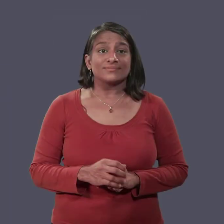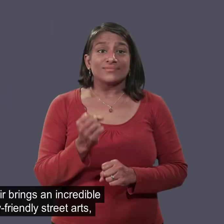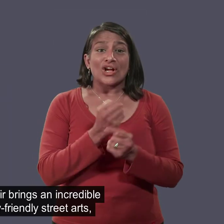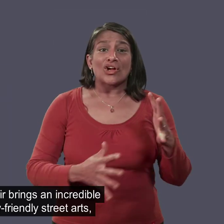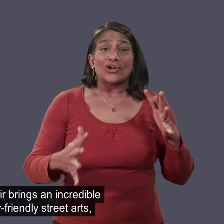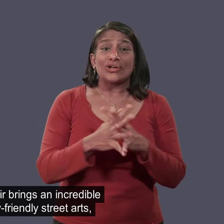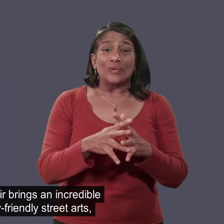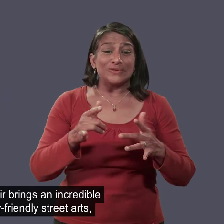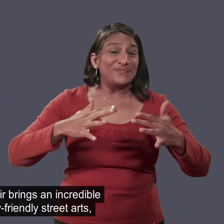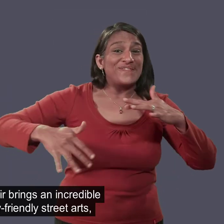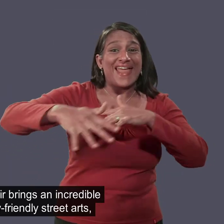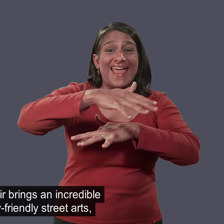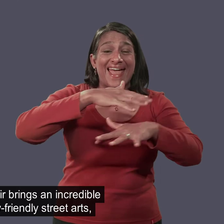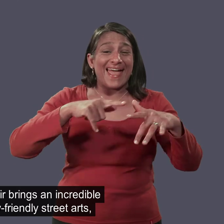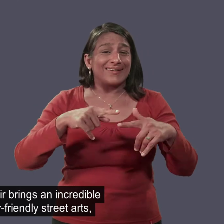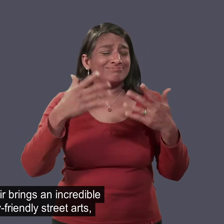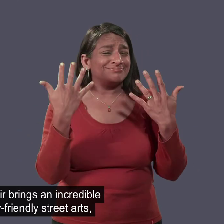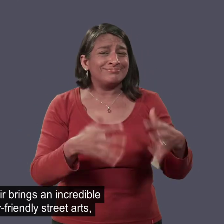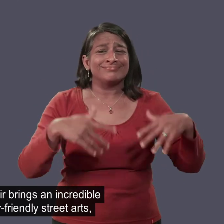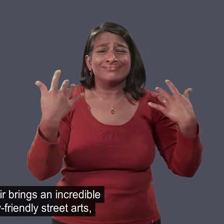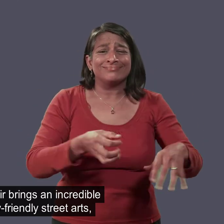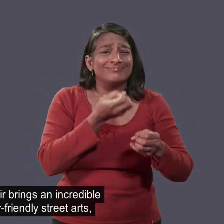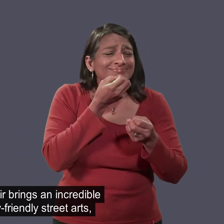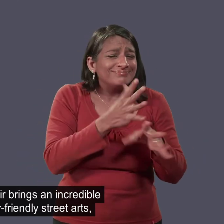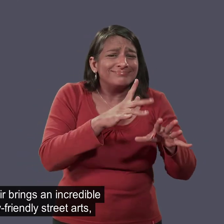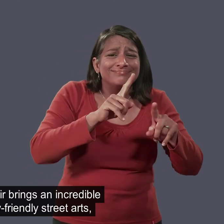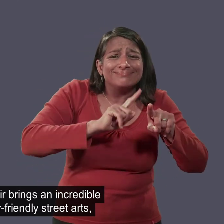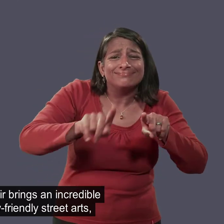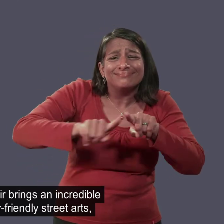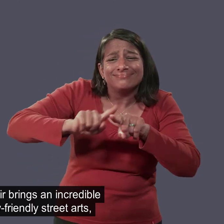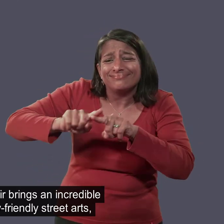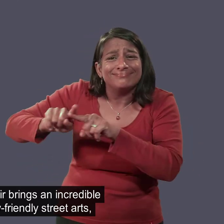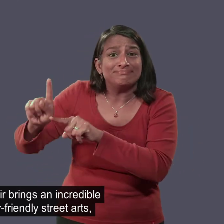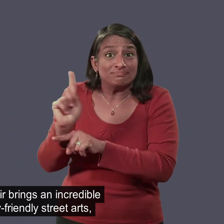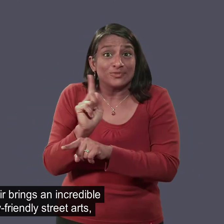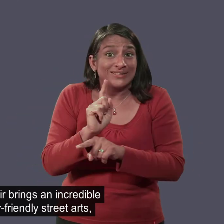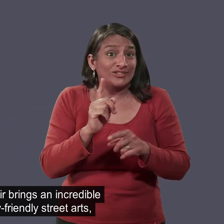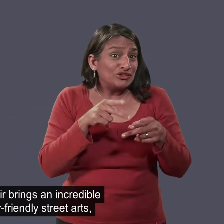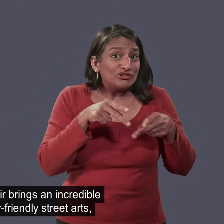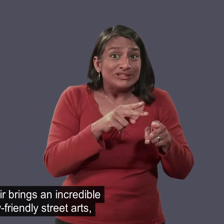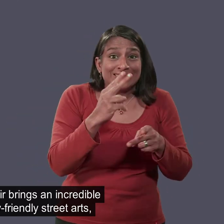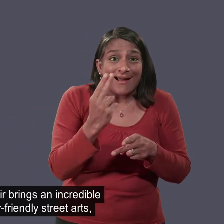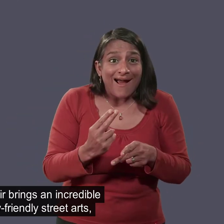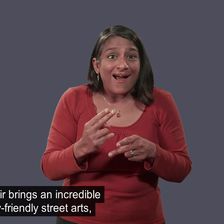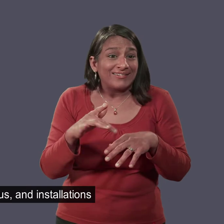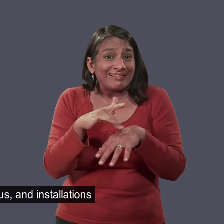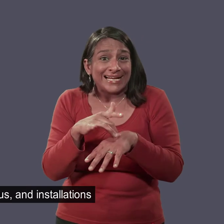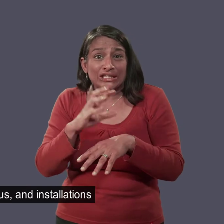Greenwich Fair brings an incredible mix of family-friendly street arts, theatre, circus and installations to